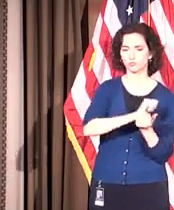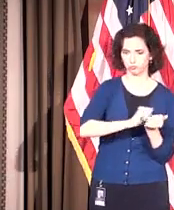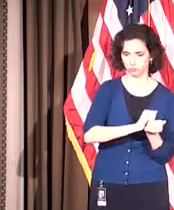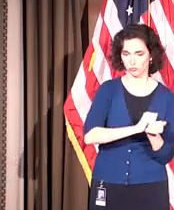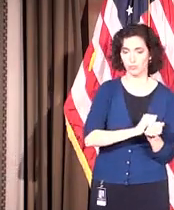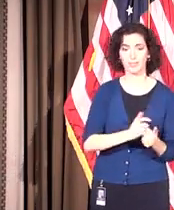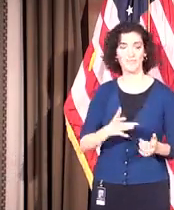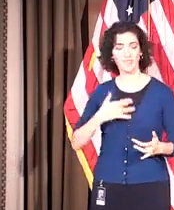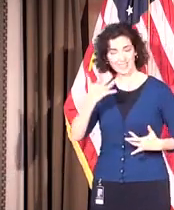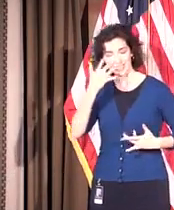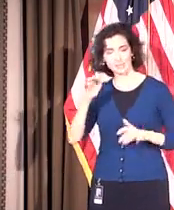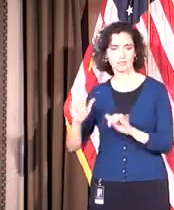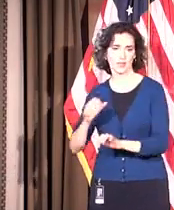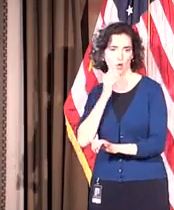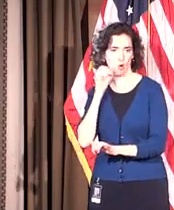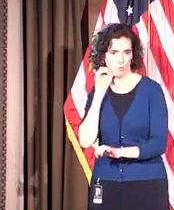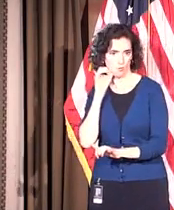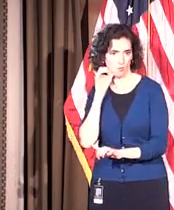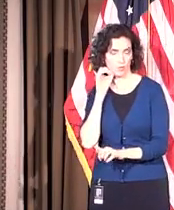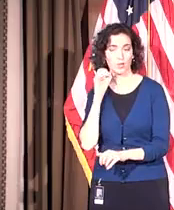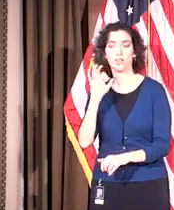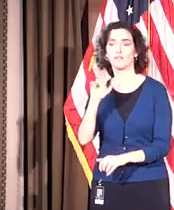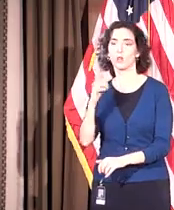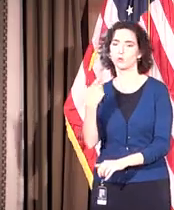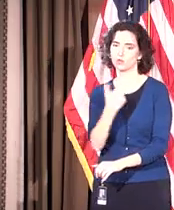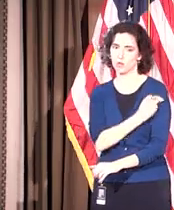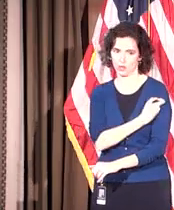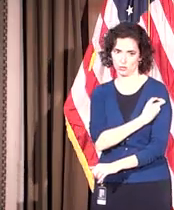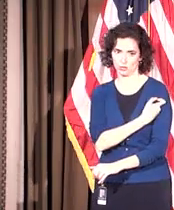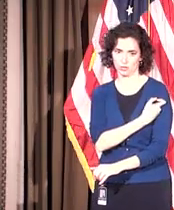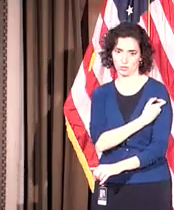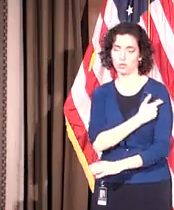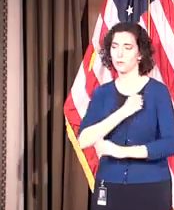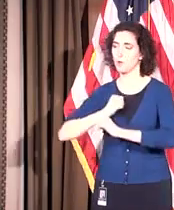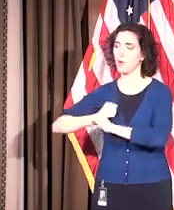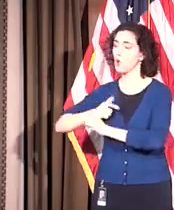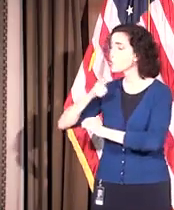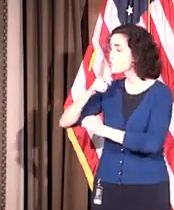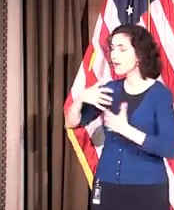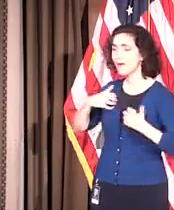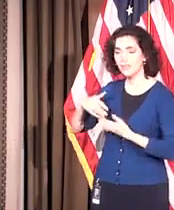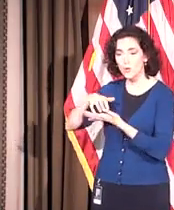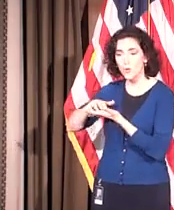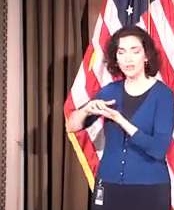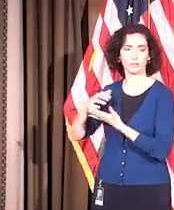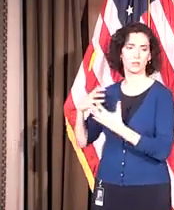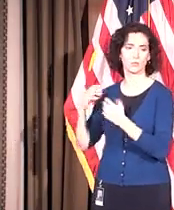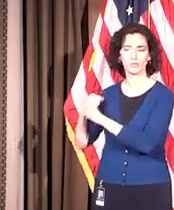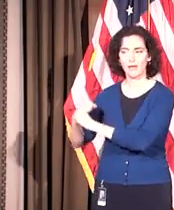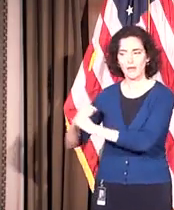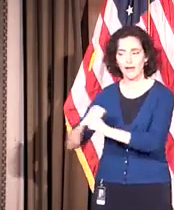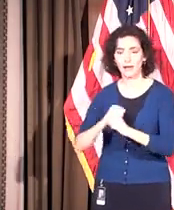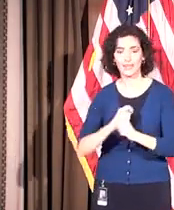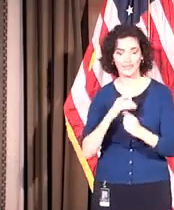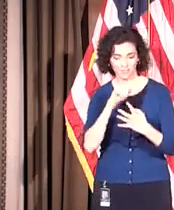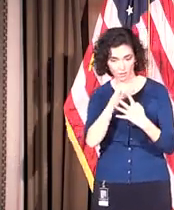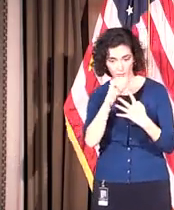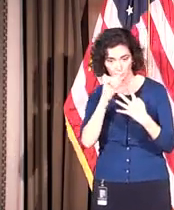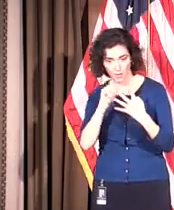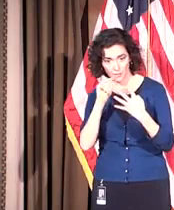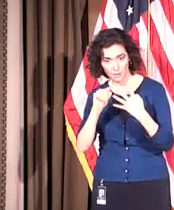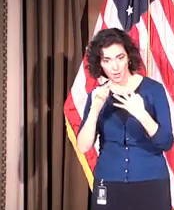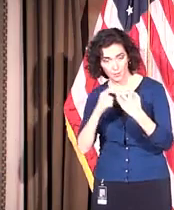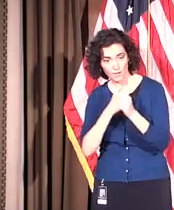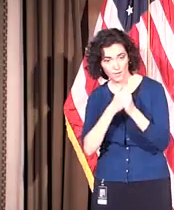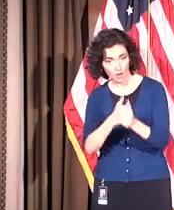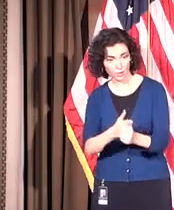shot and protect the vulnerable. If we will do these things, we're going to be just fine.